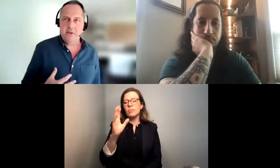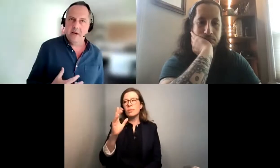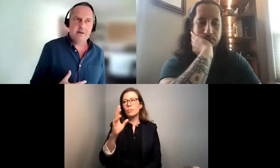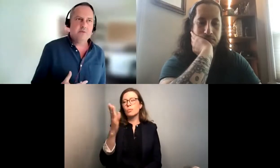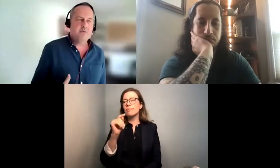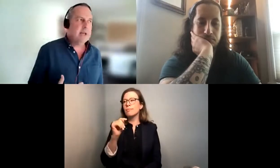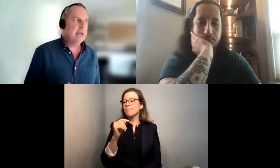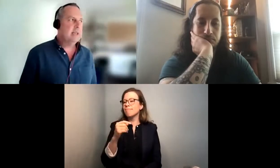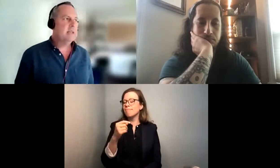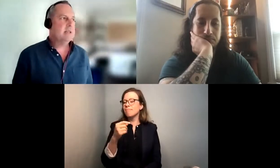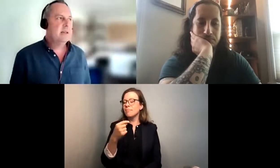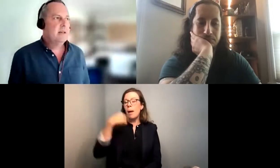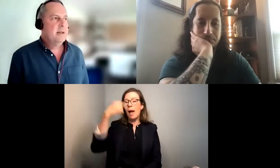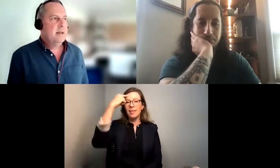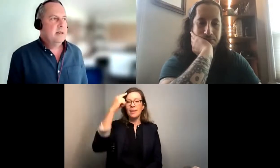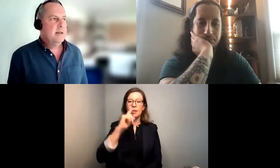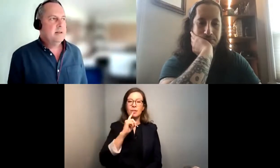don't think that really is.